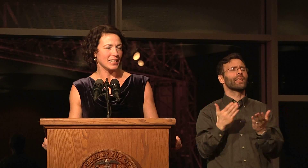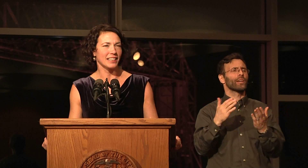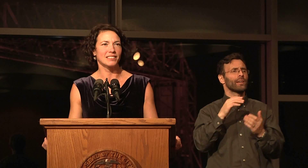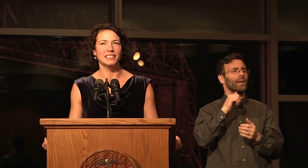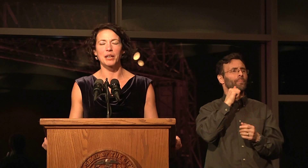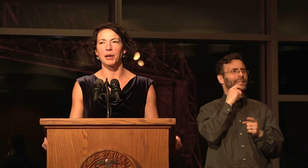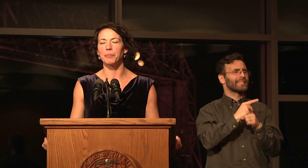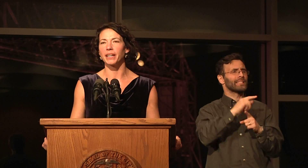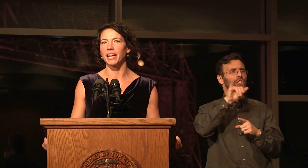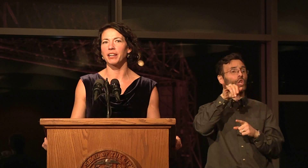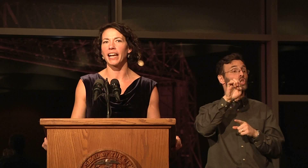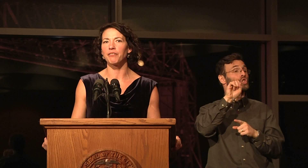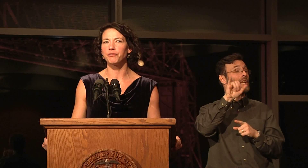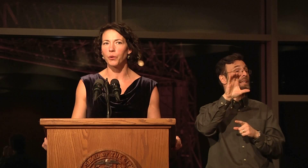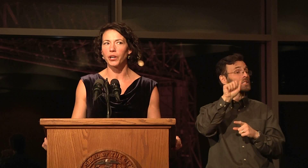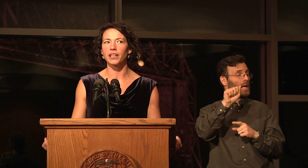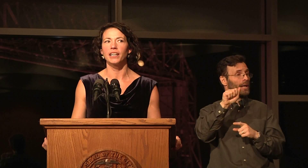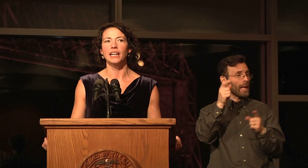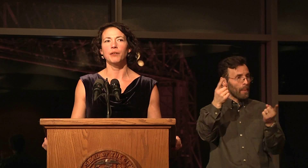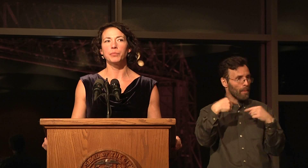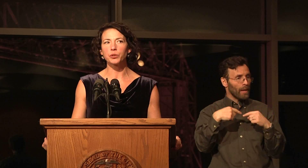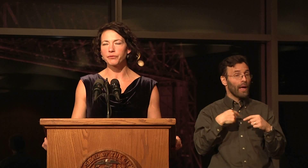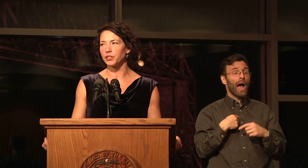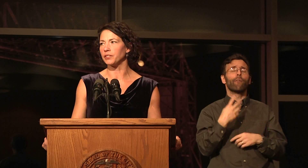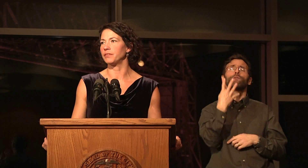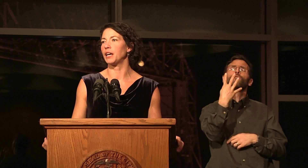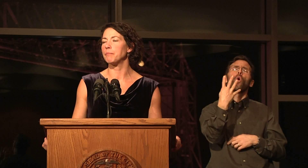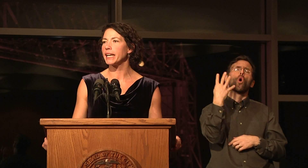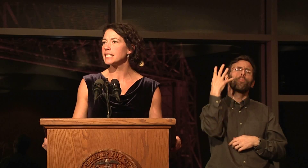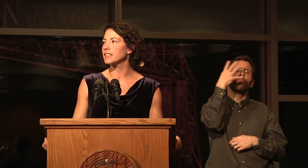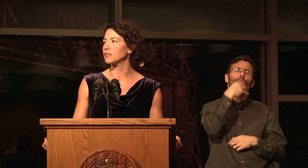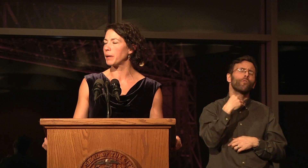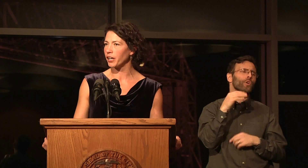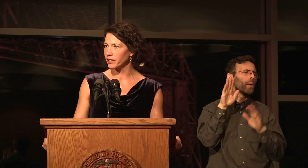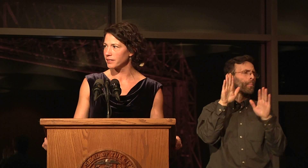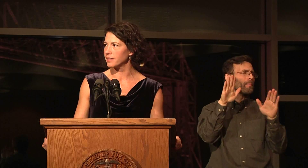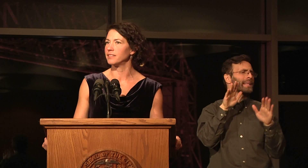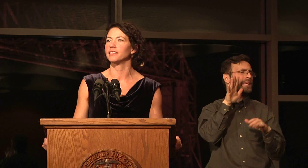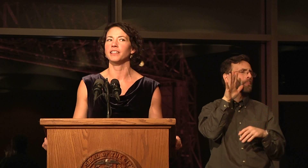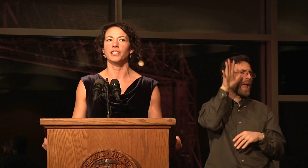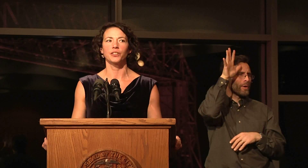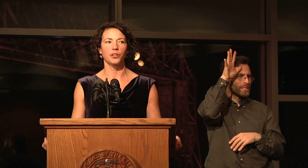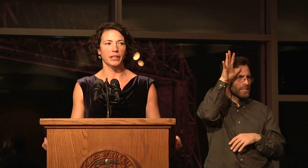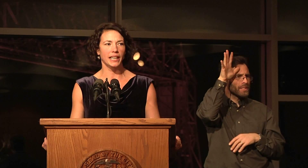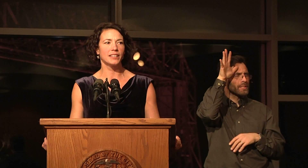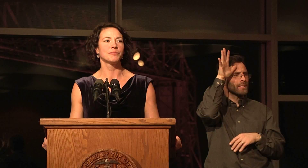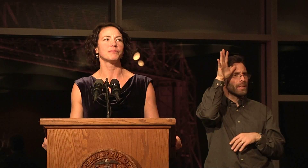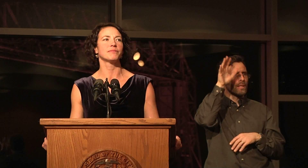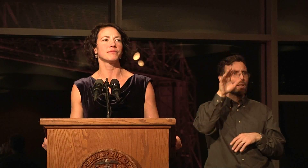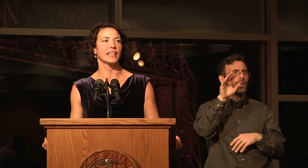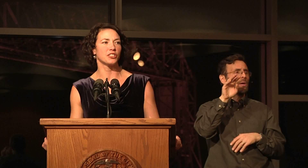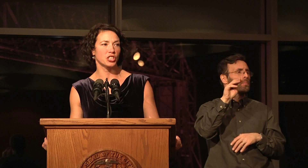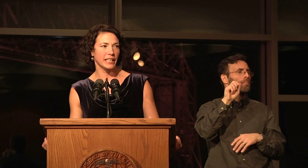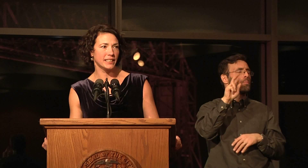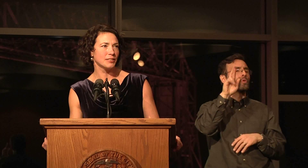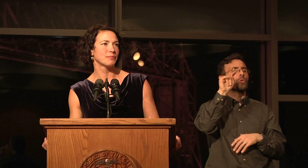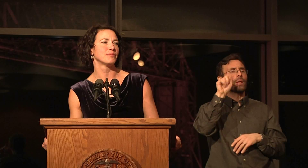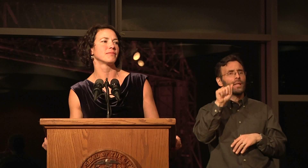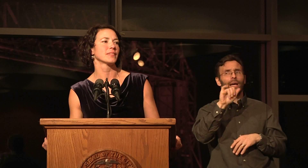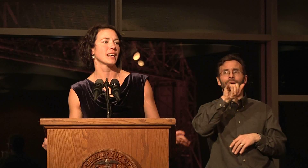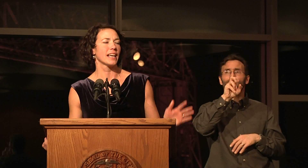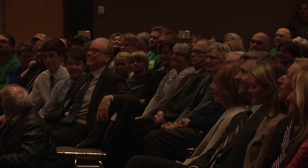sister Jessica came up, and I have 4 beautiful, amazing parents, Narita and